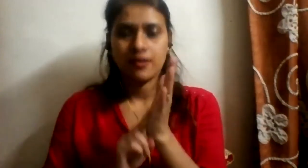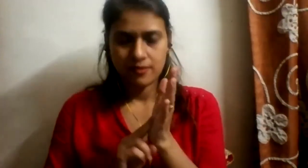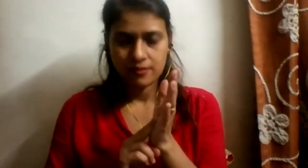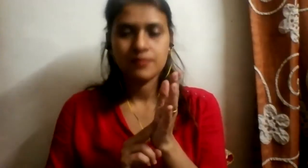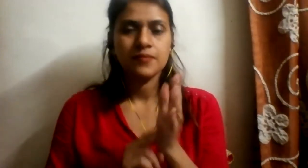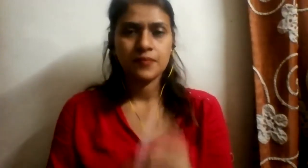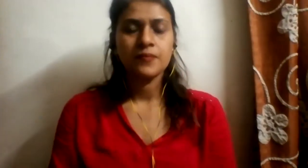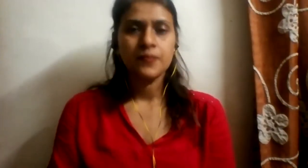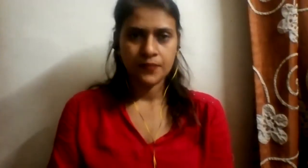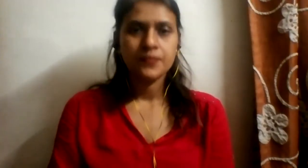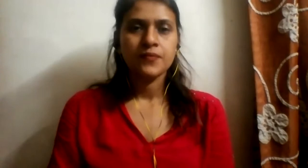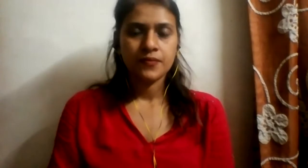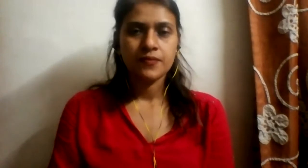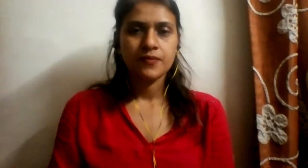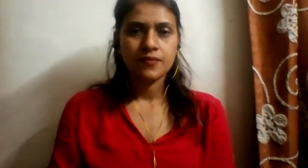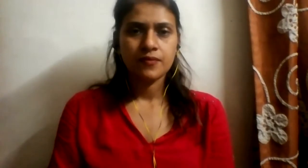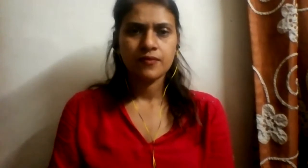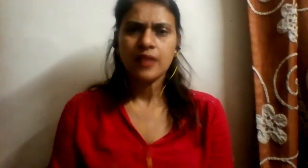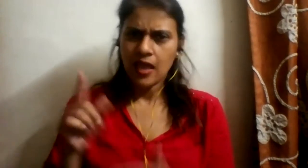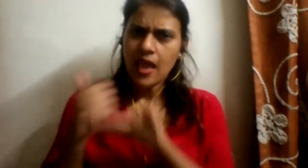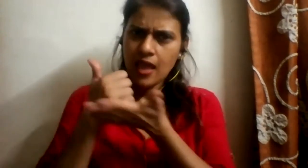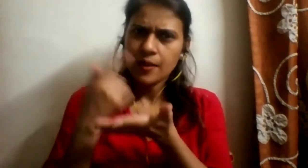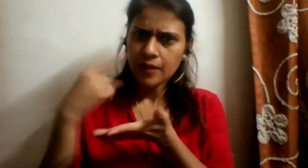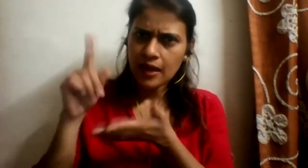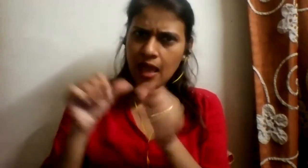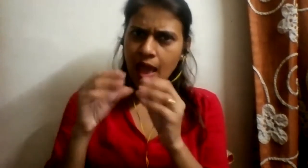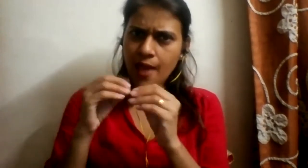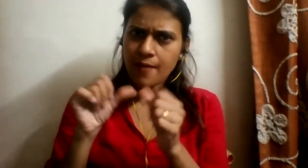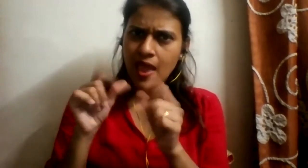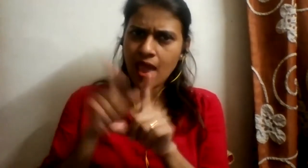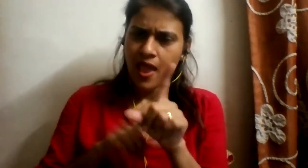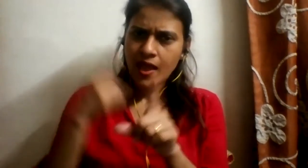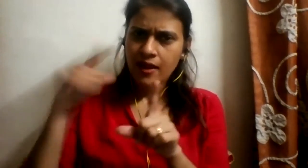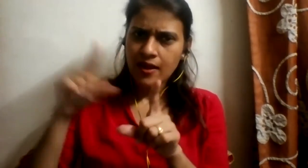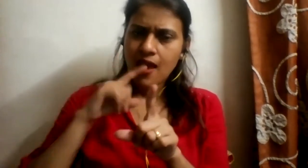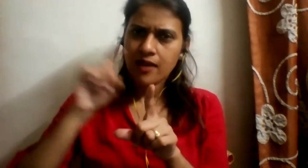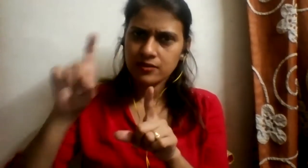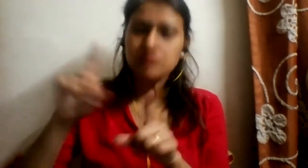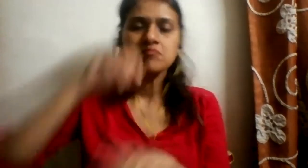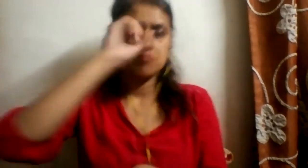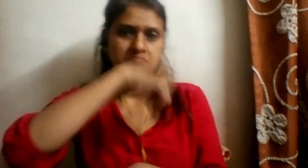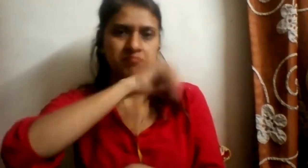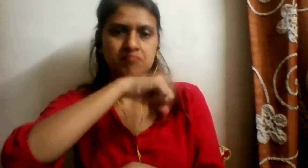Yeah. Does that help, Abhay? Yes, sir. It will really helpful for every person with